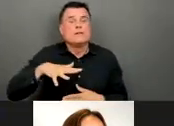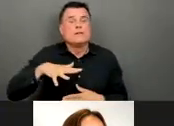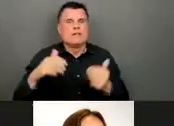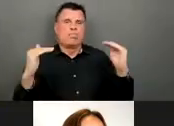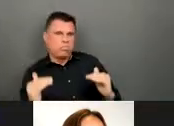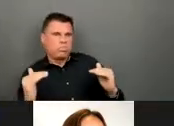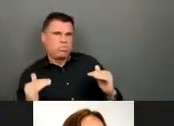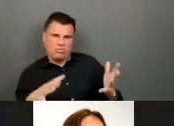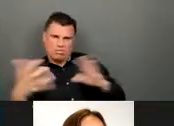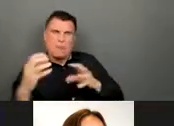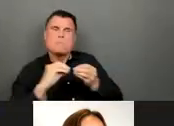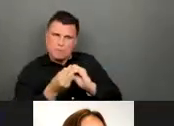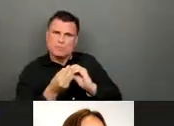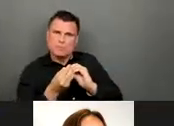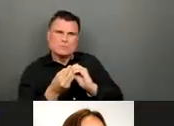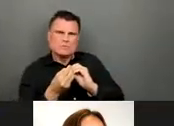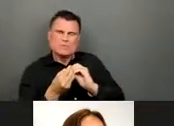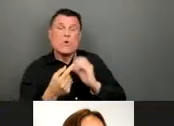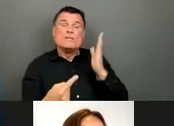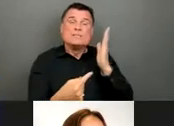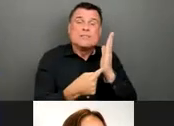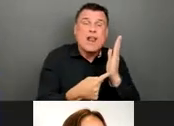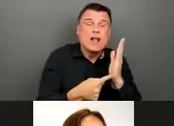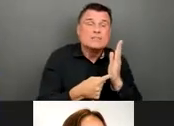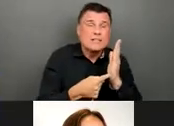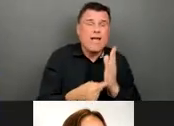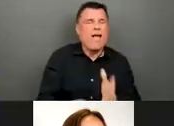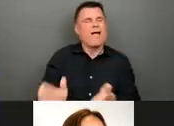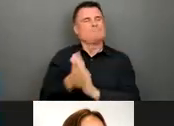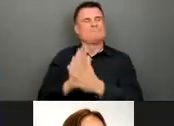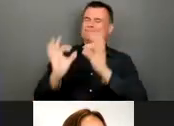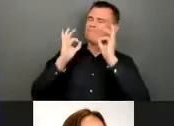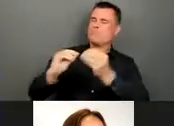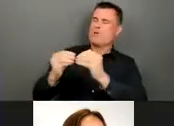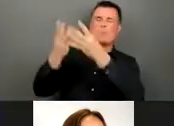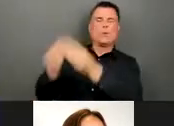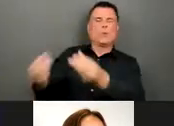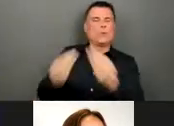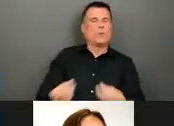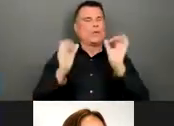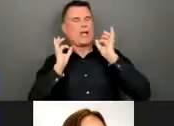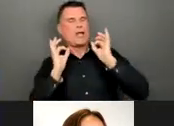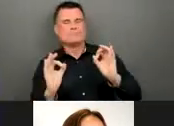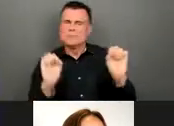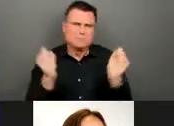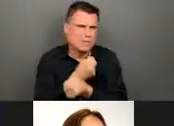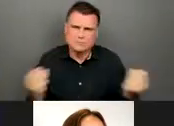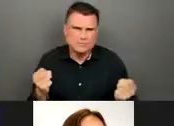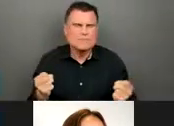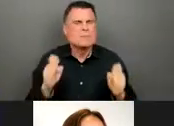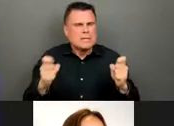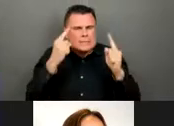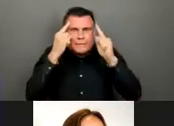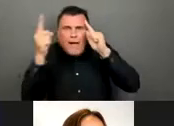technology alone cannot solve everything, innovative and inclusive solutions by and for